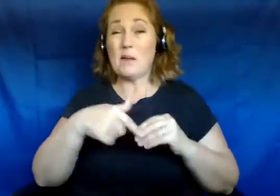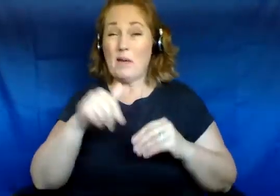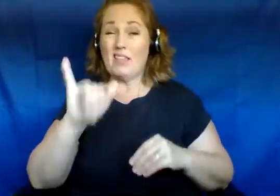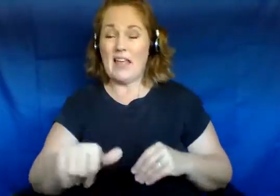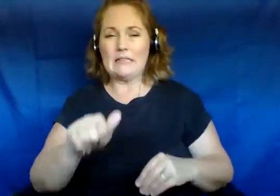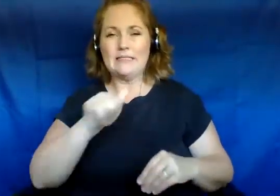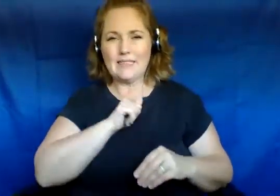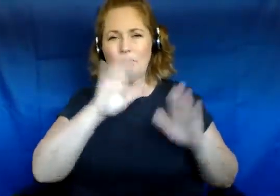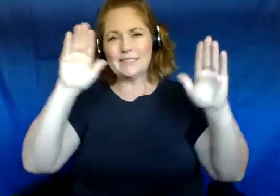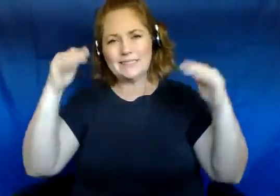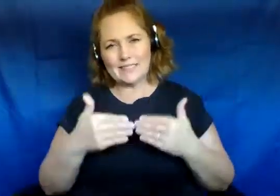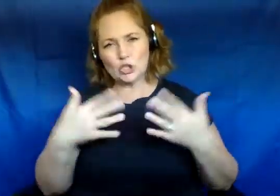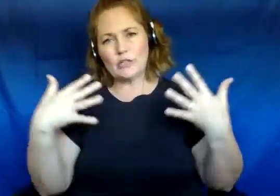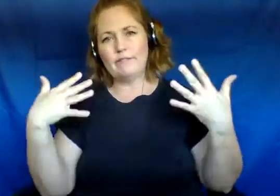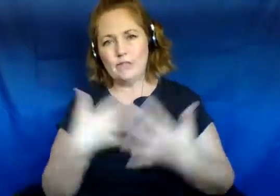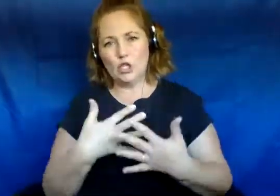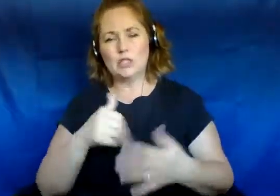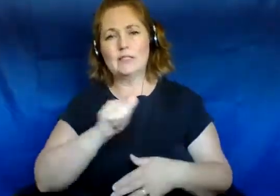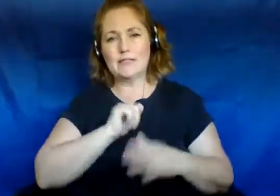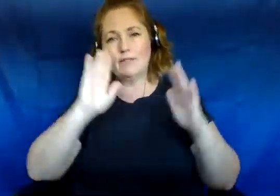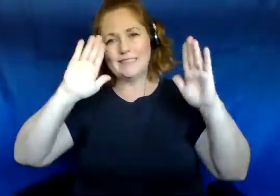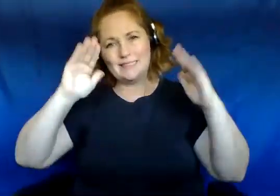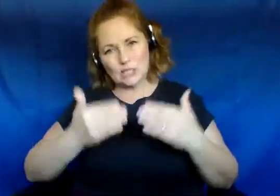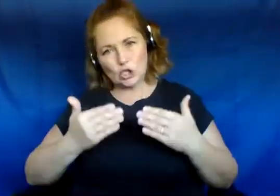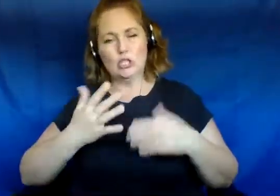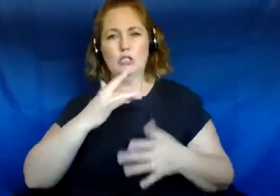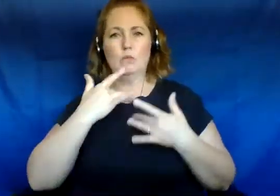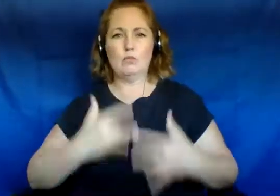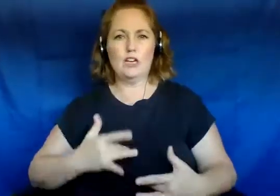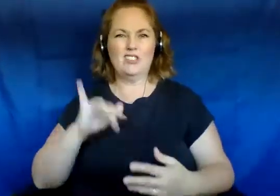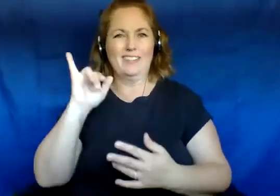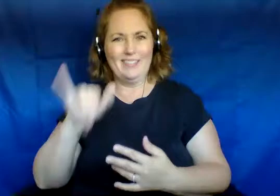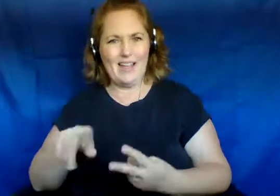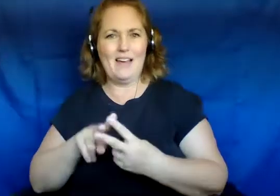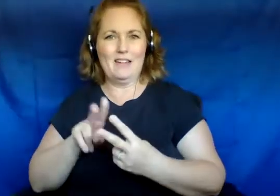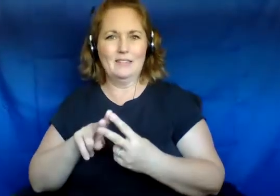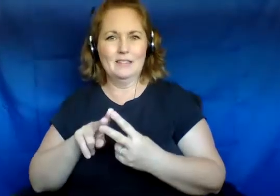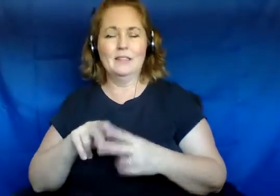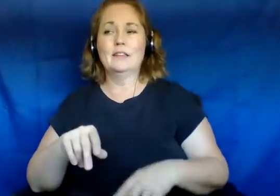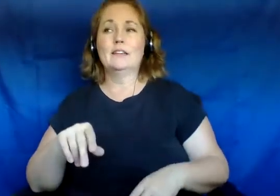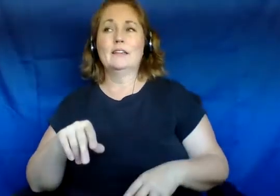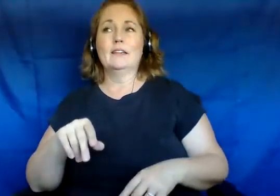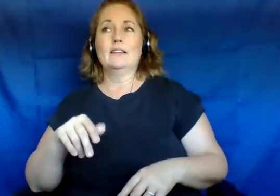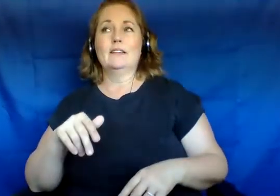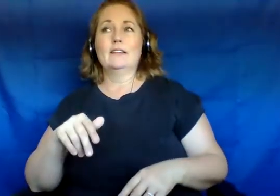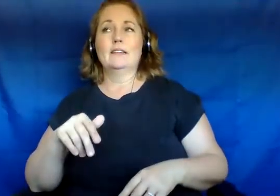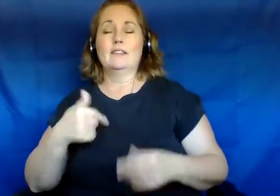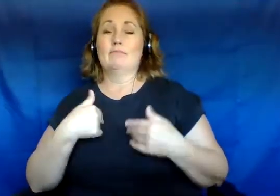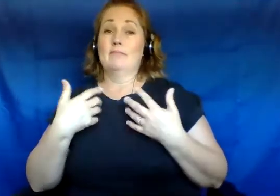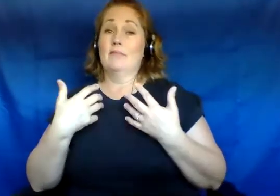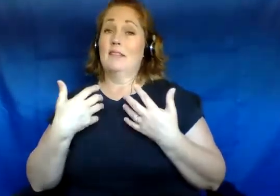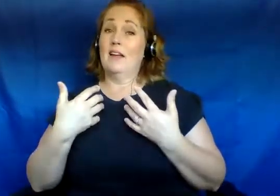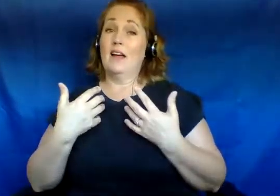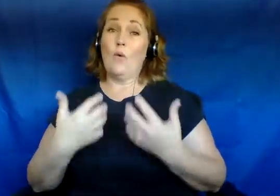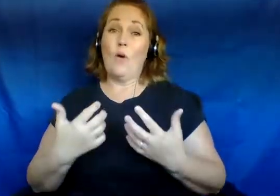self-centered fear and self-centered depression. And what I would love to say